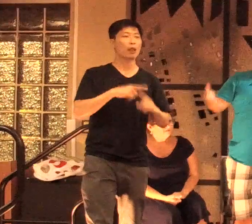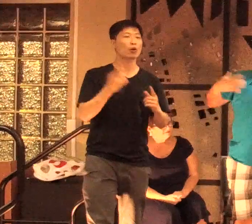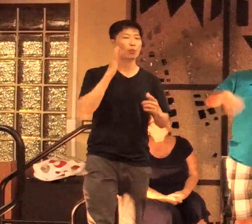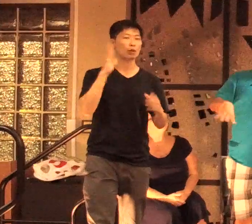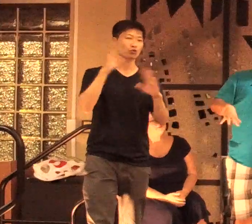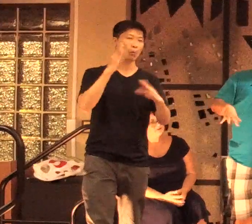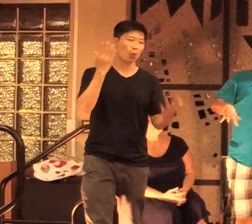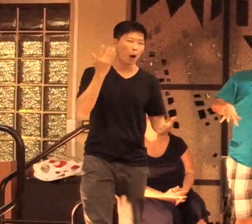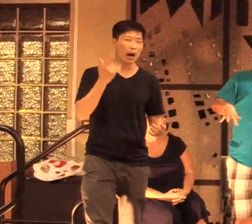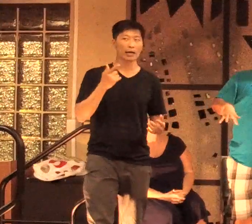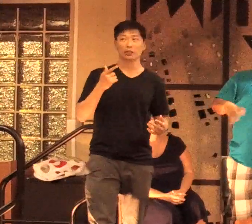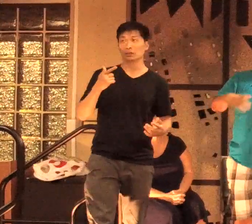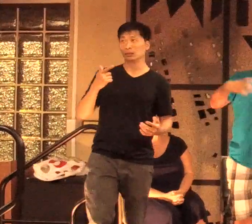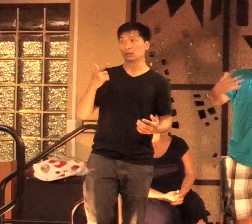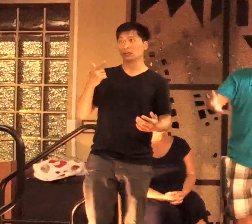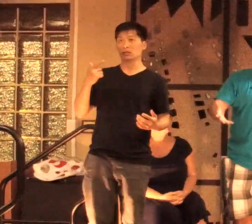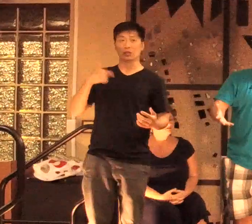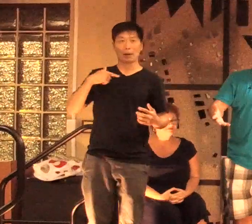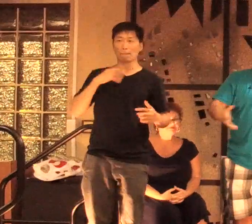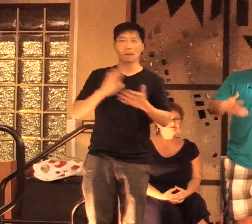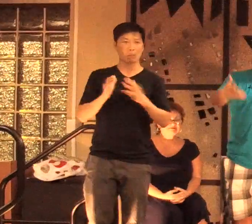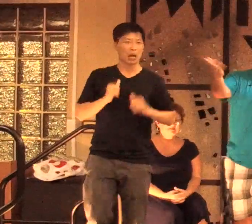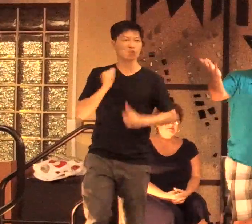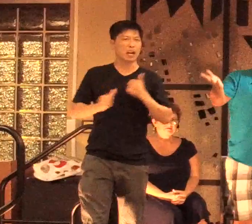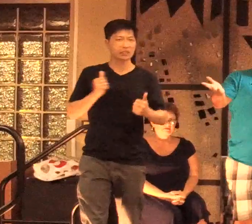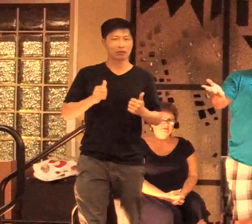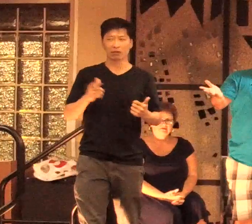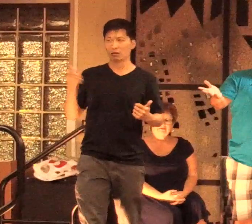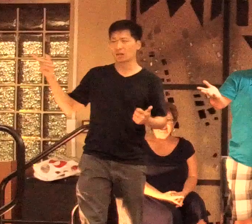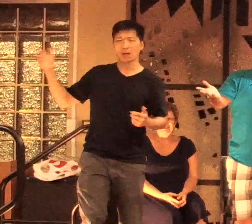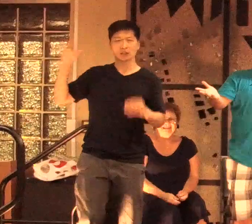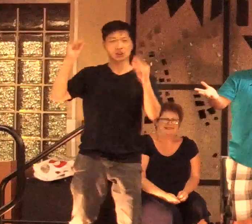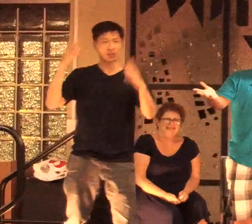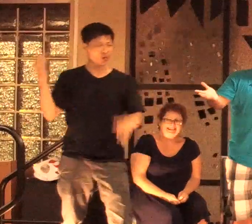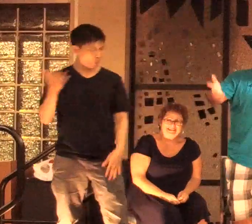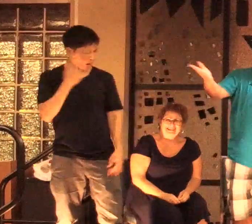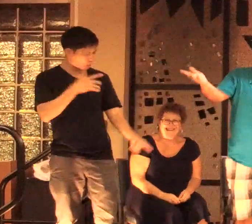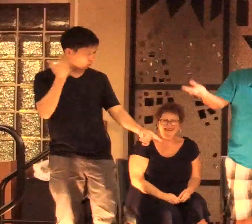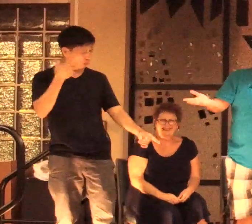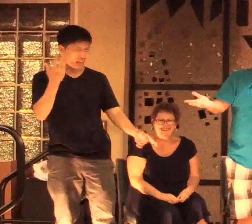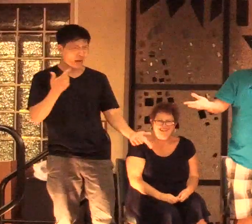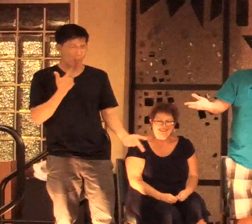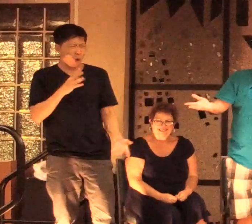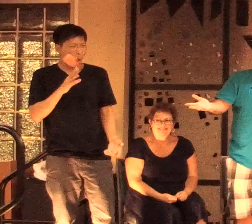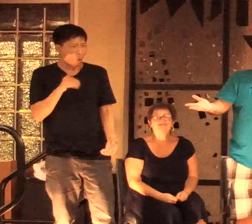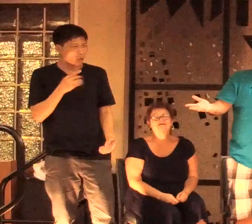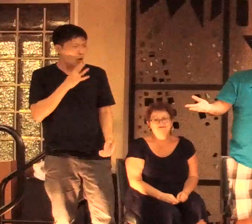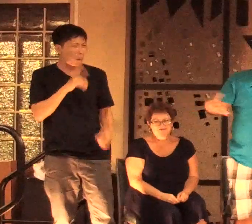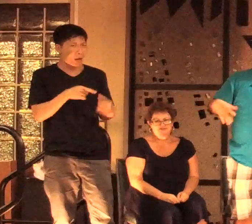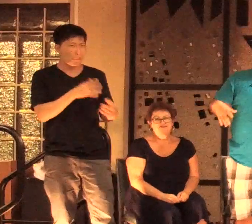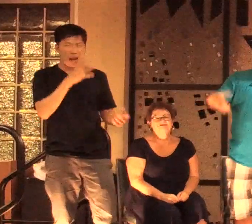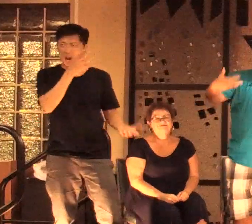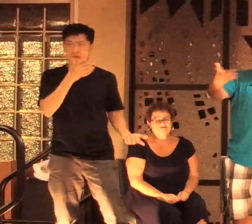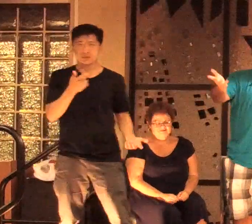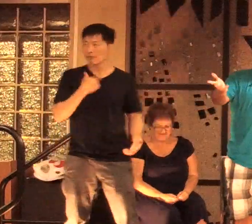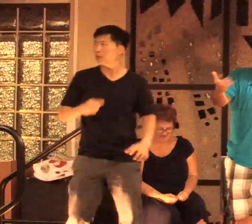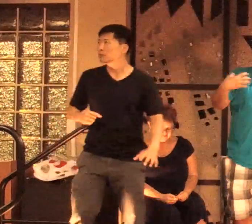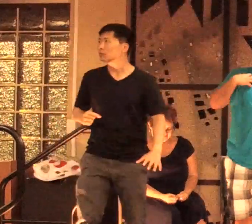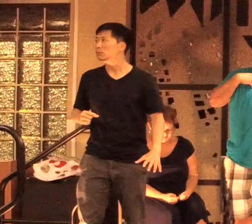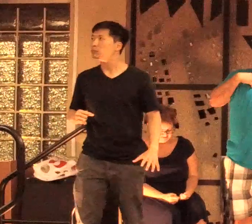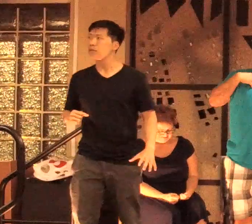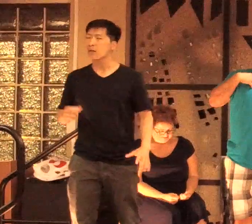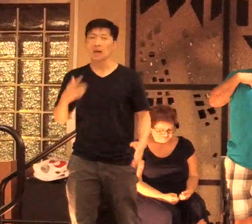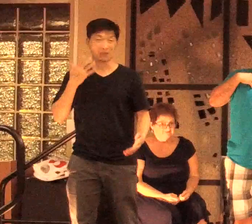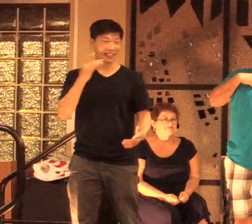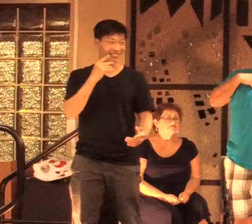trouble because you are being aggressive. And everybody's like, why are you being all crazy? I'm just talking about your parents, And like I said,